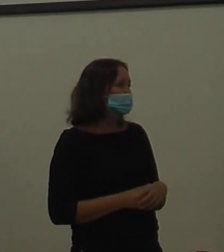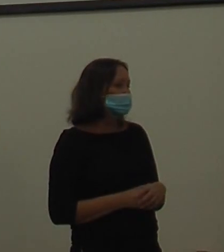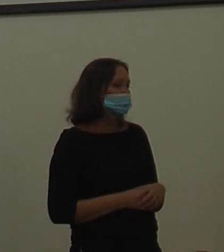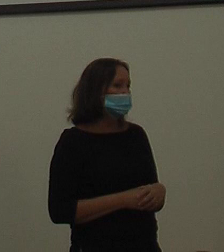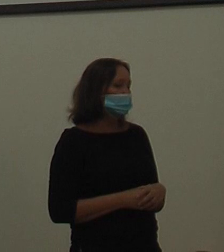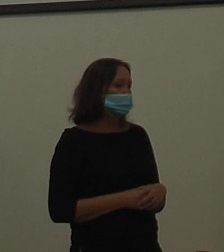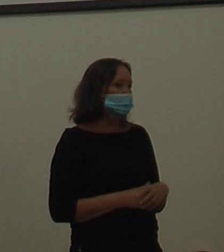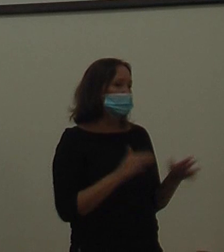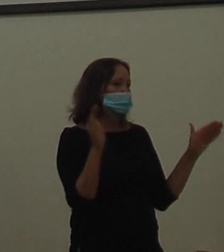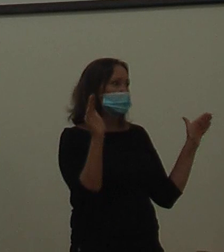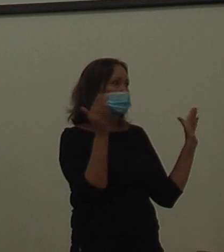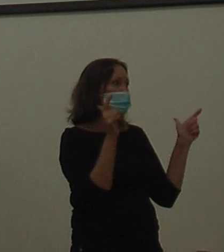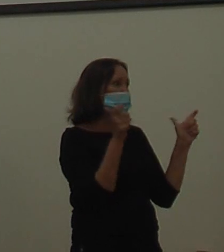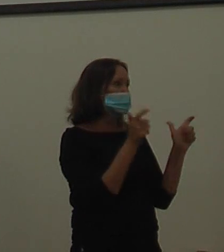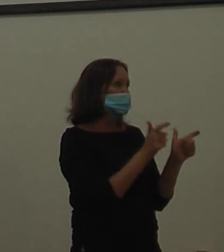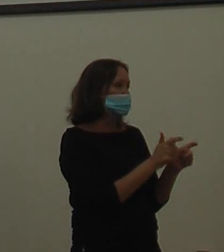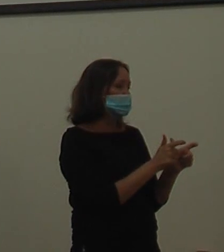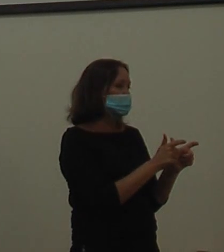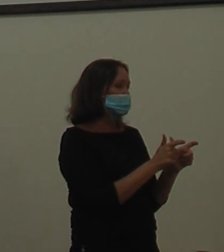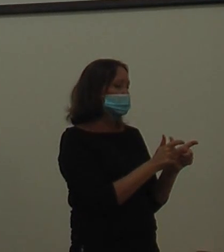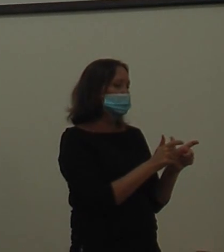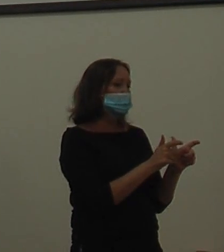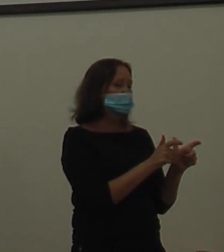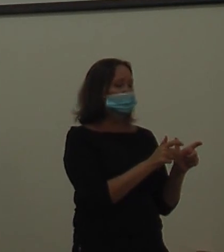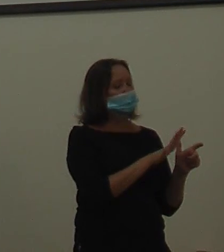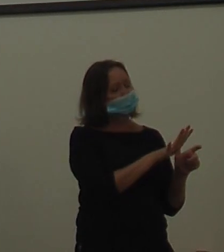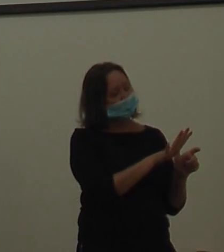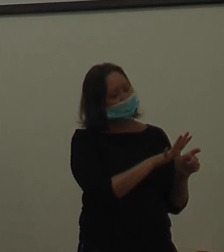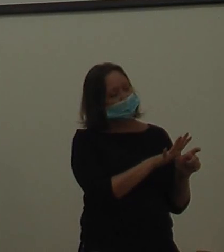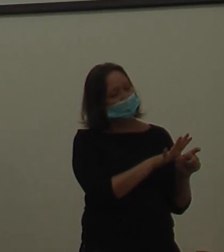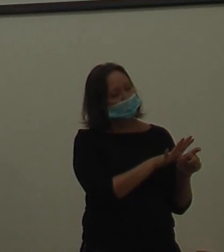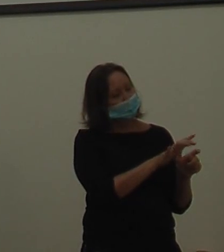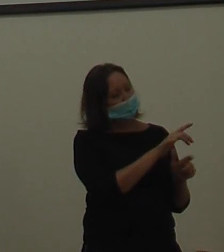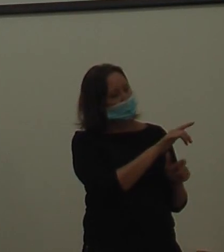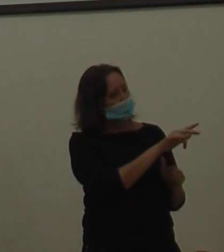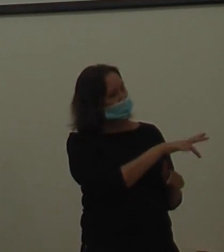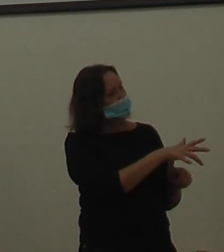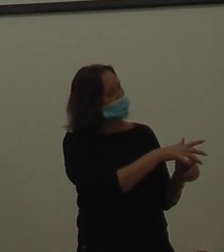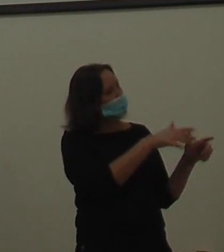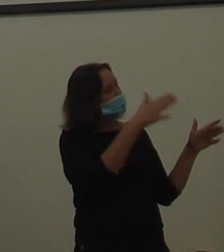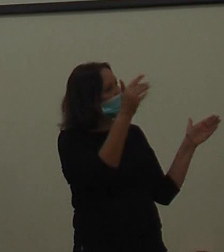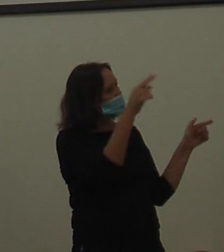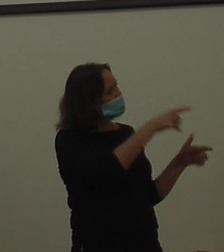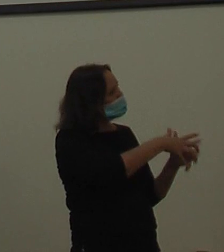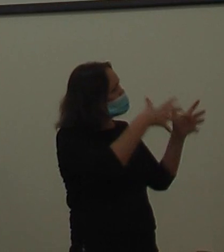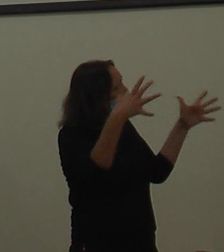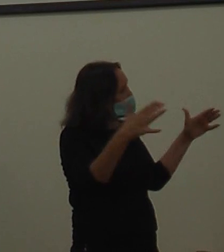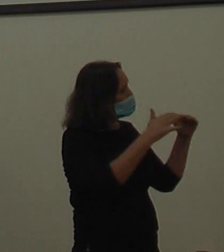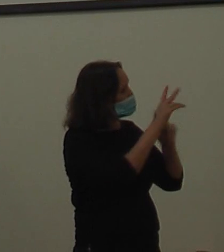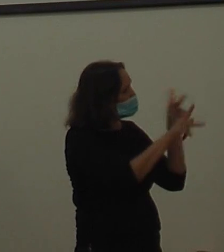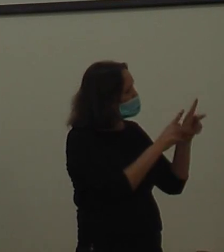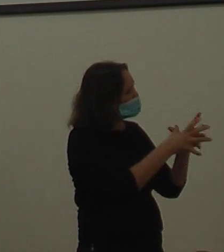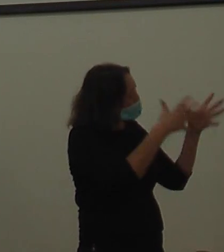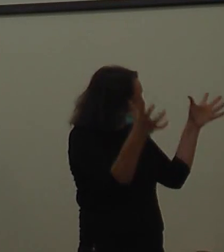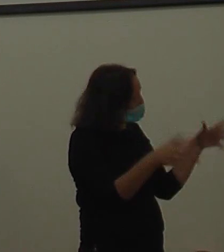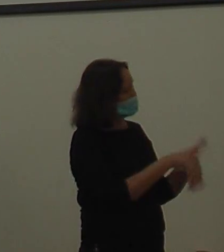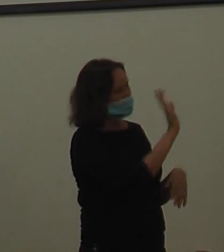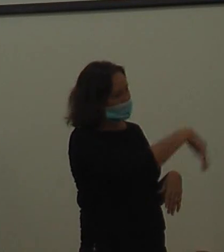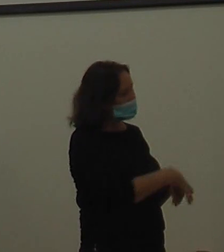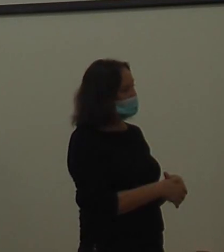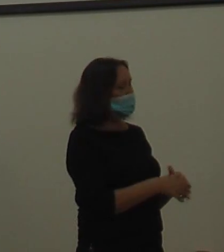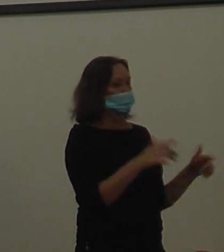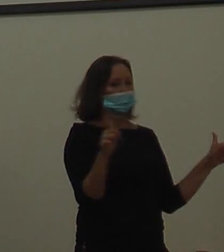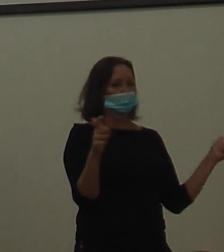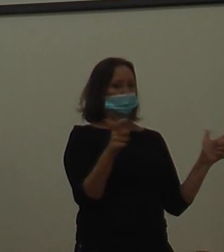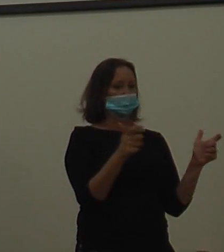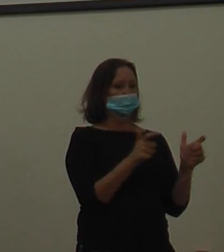So he chisels it down. Then God says, "Gideon, you still got too many men." And he chisels it down some more. He